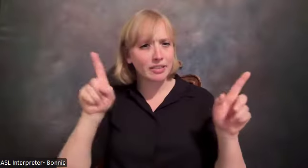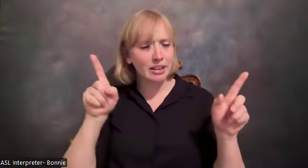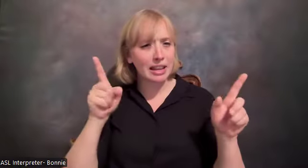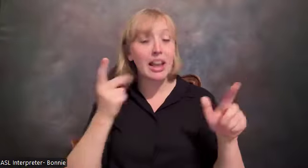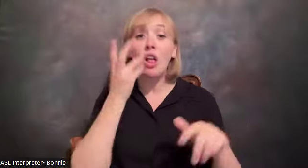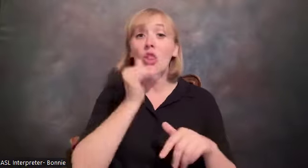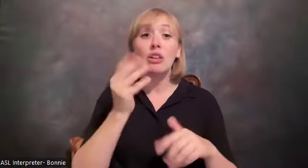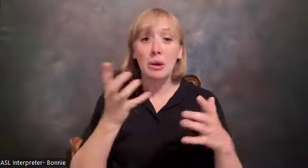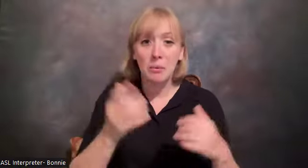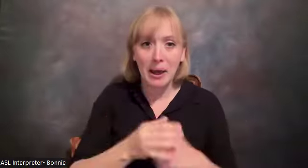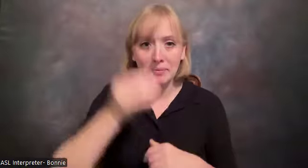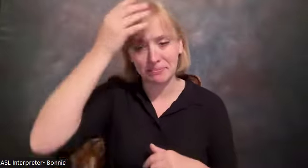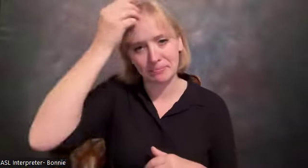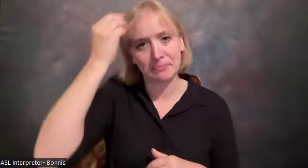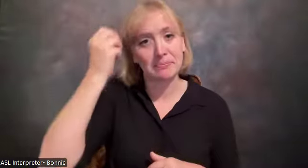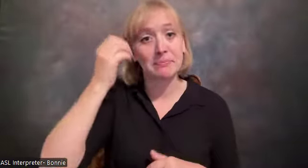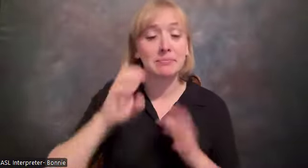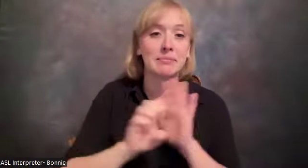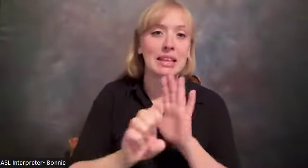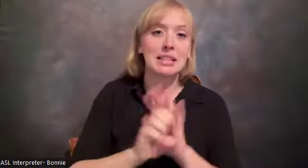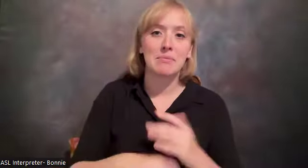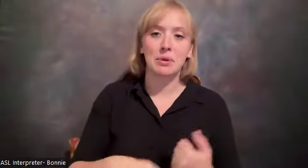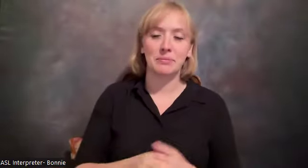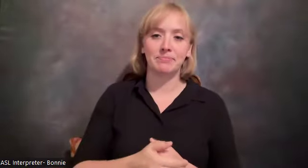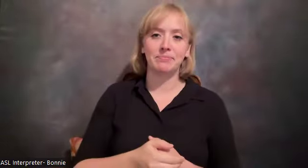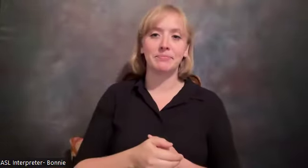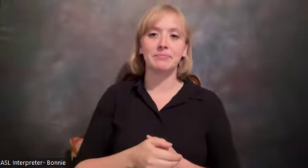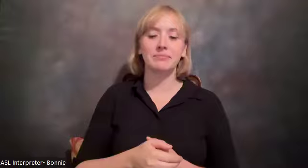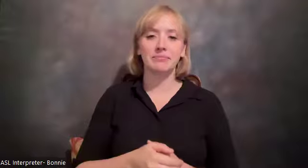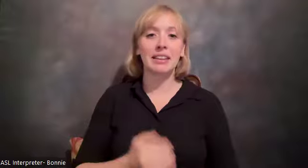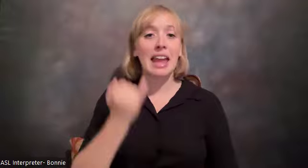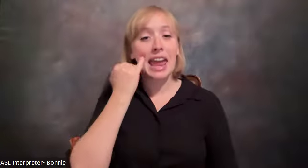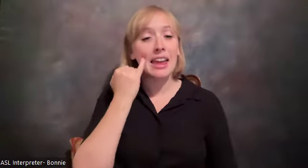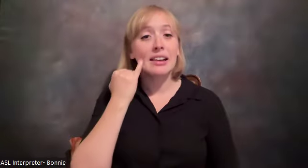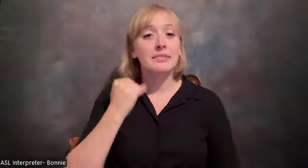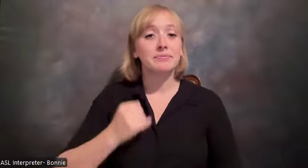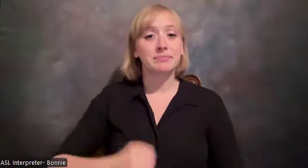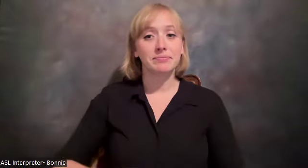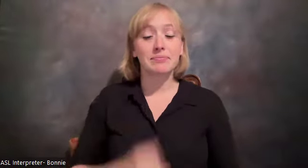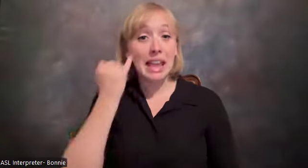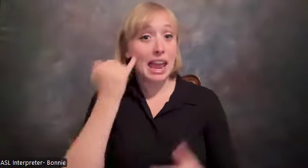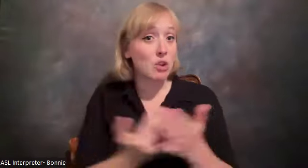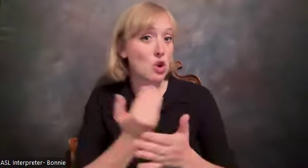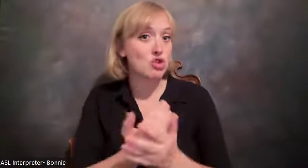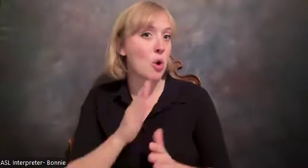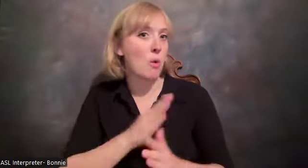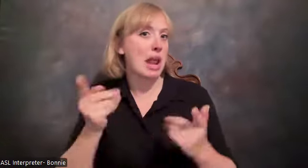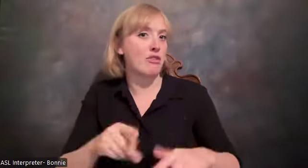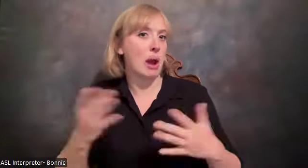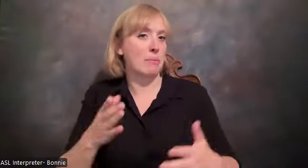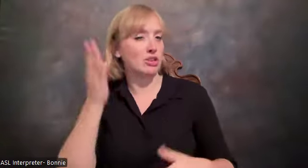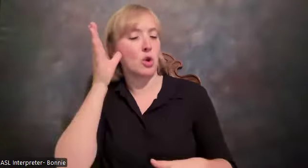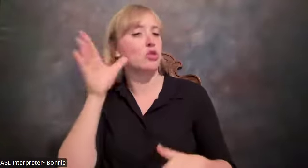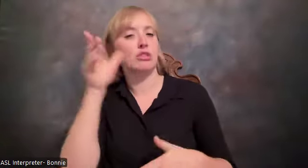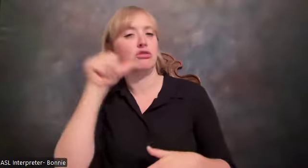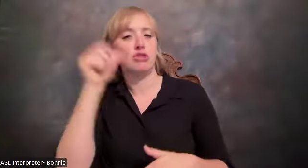this. If you're new or fairly new, this would never happen in a meeting, so don't panic or don't get excited one way or the other, because